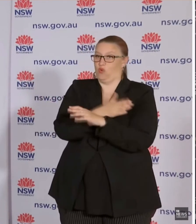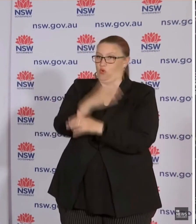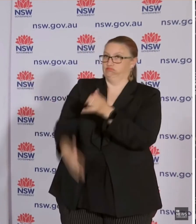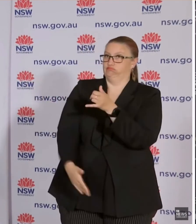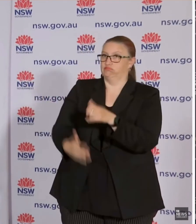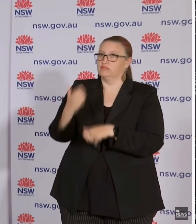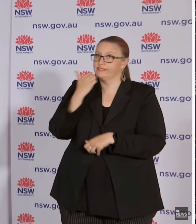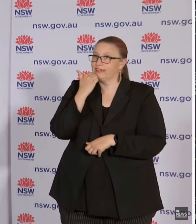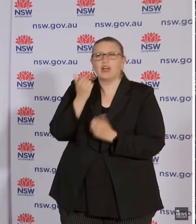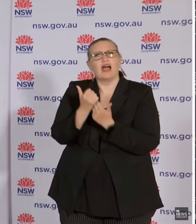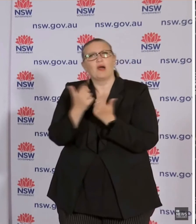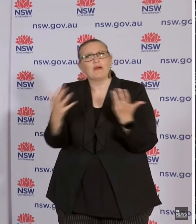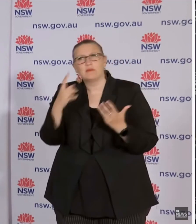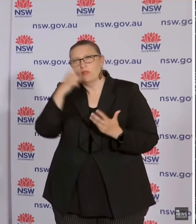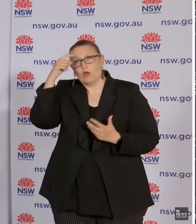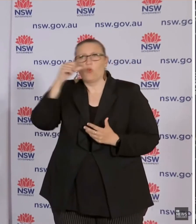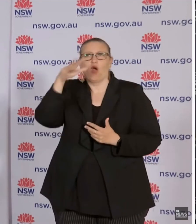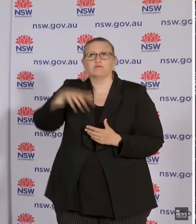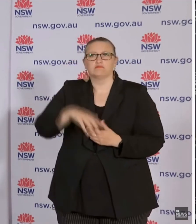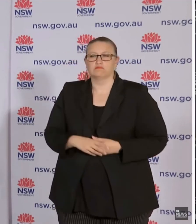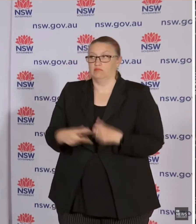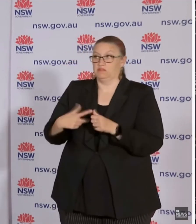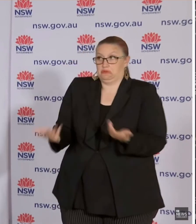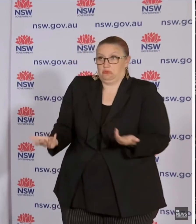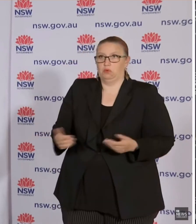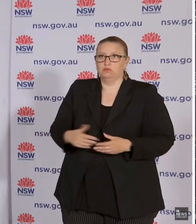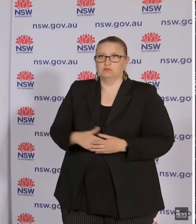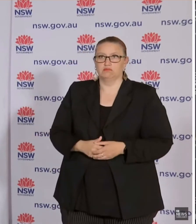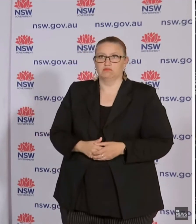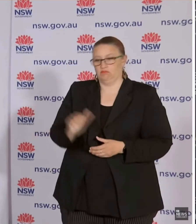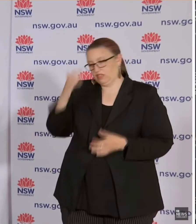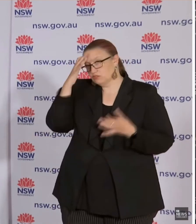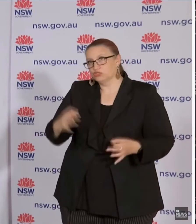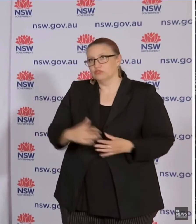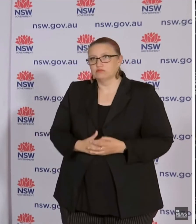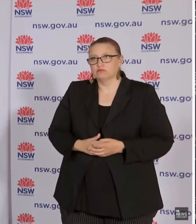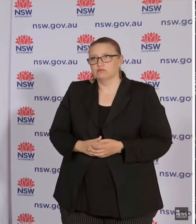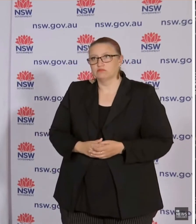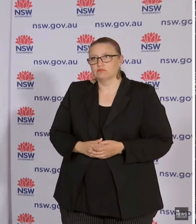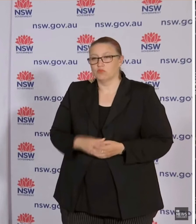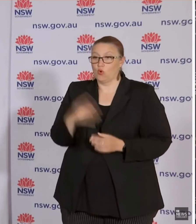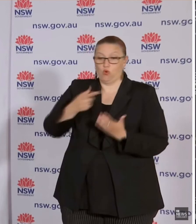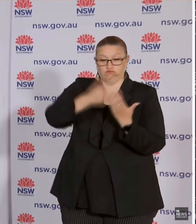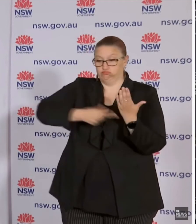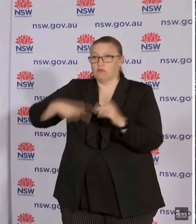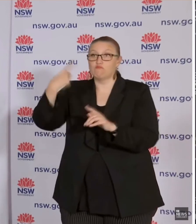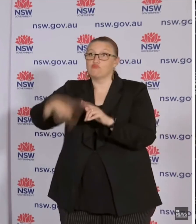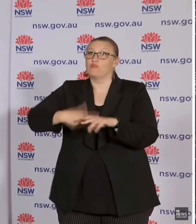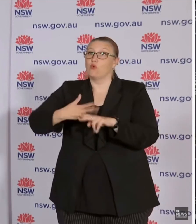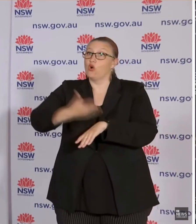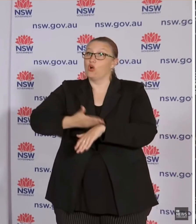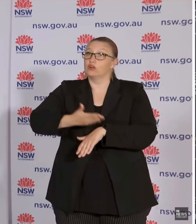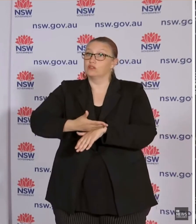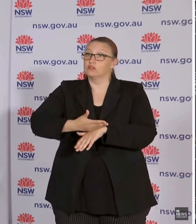the take-up has been quite incredible, and I want to thank all the authorised workers who have got vaccinated and are